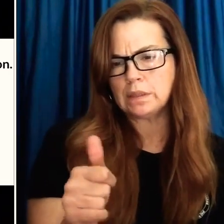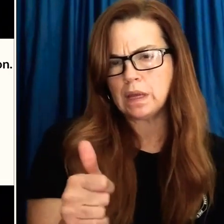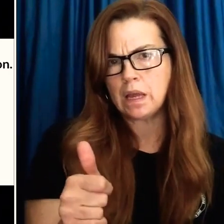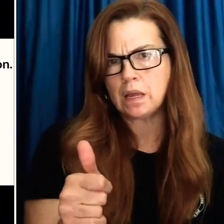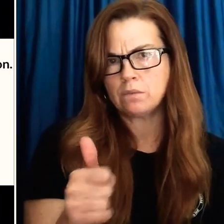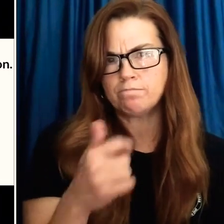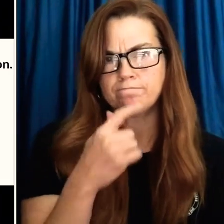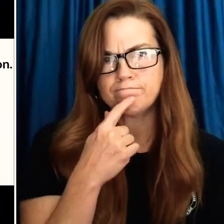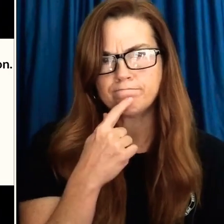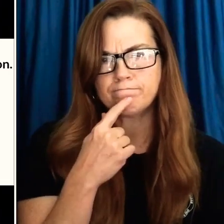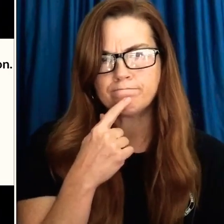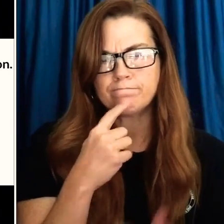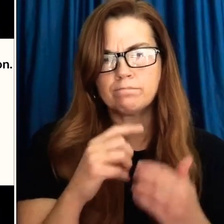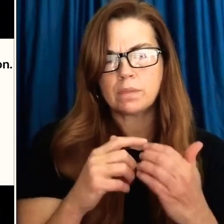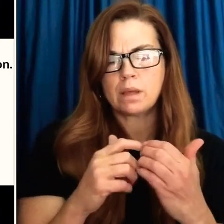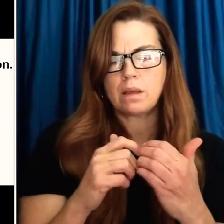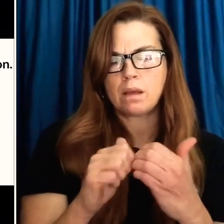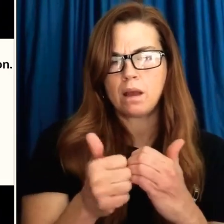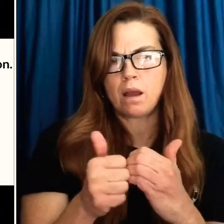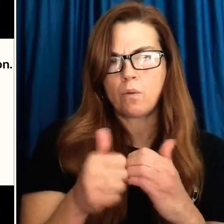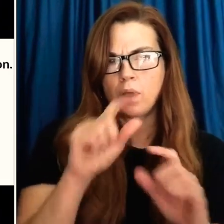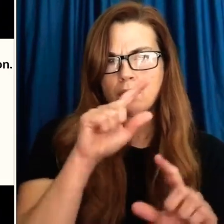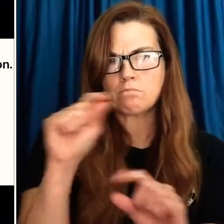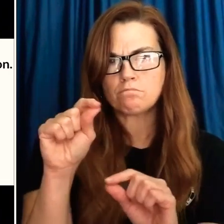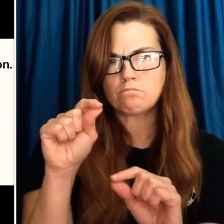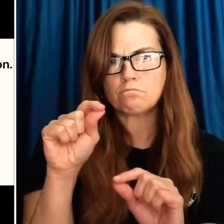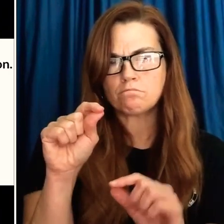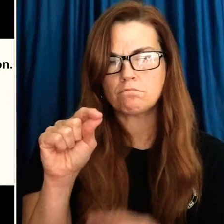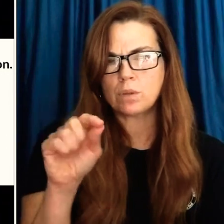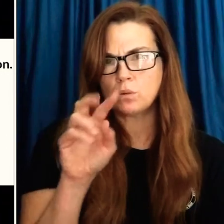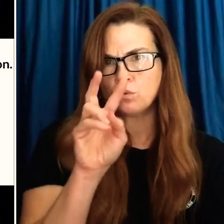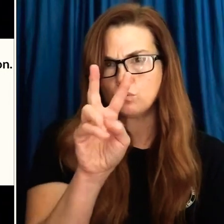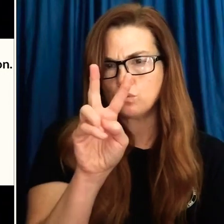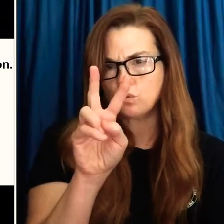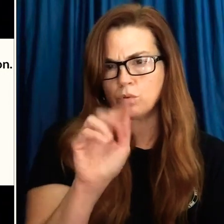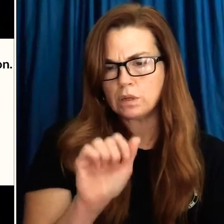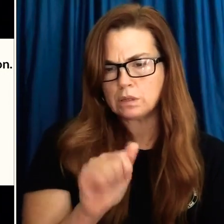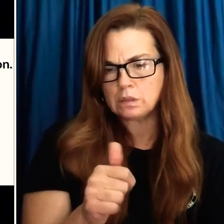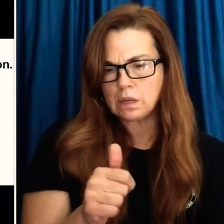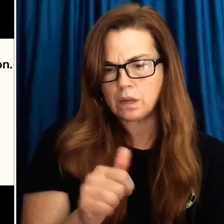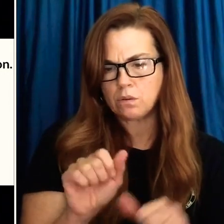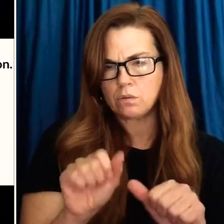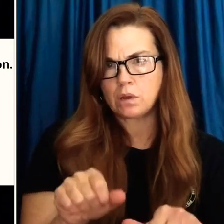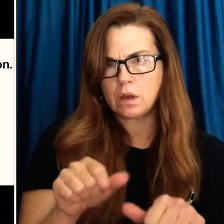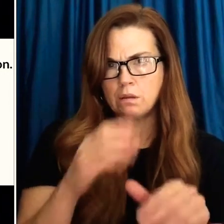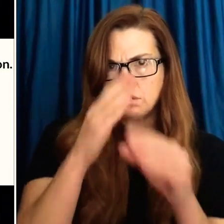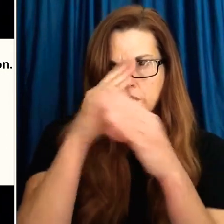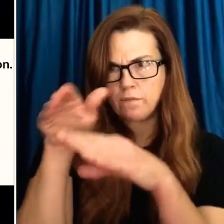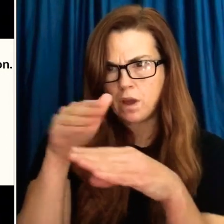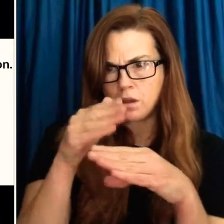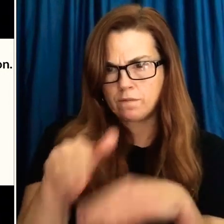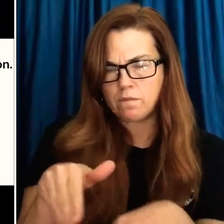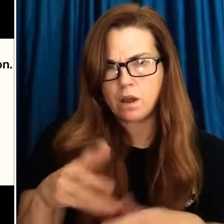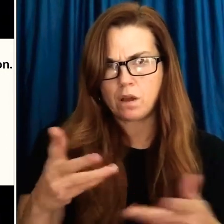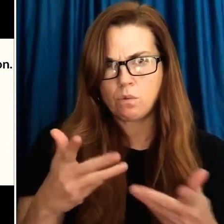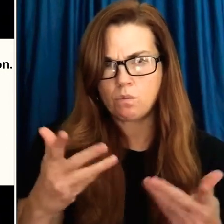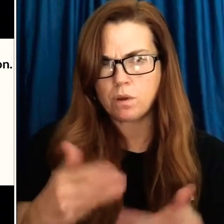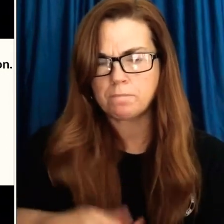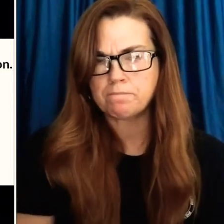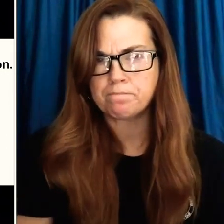out what can I divide 2 and 10 by to give me a whole number still. So what can go into 2 and 10